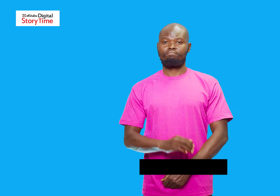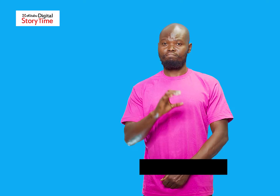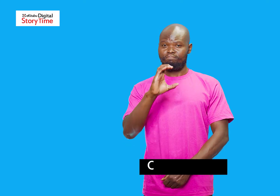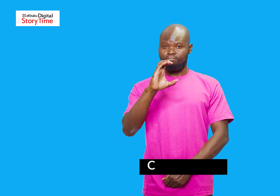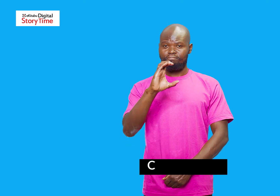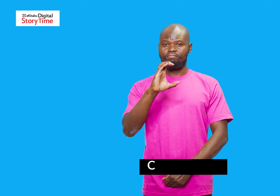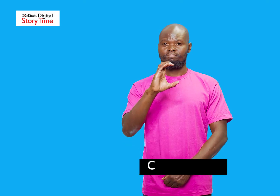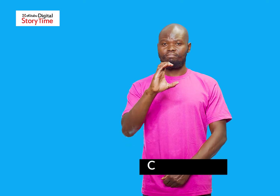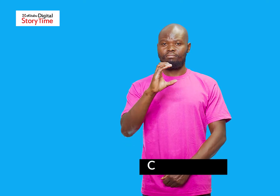C